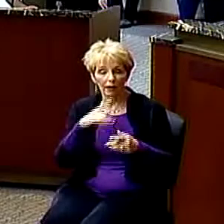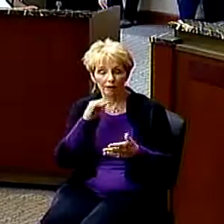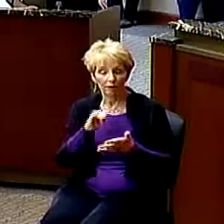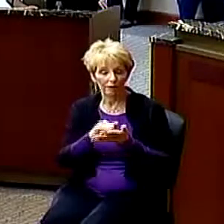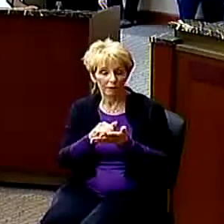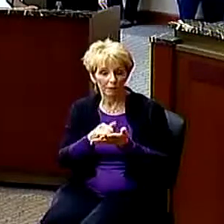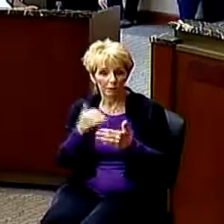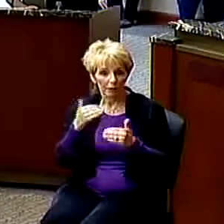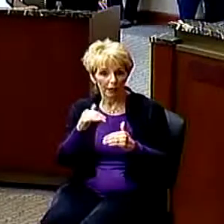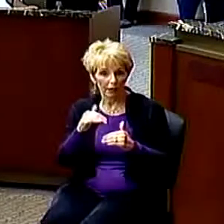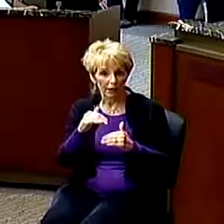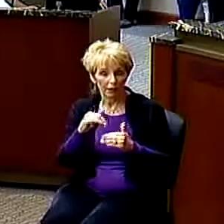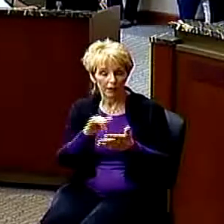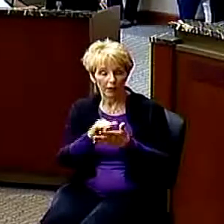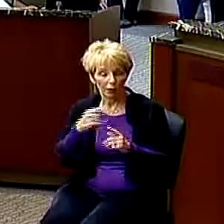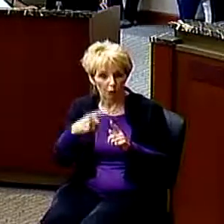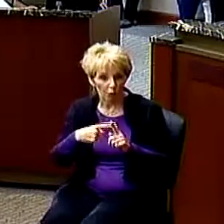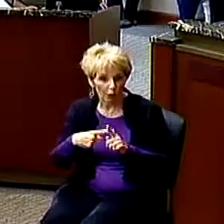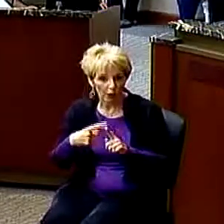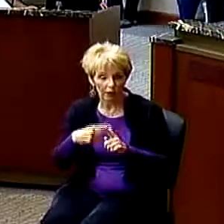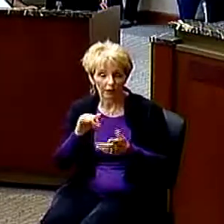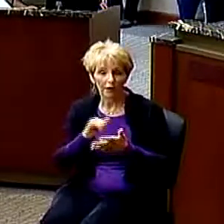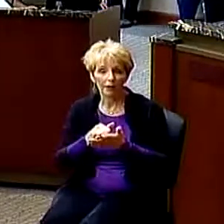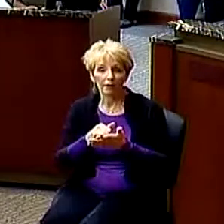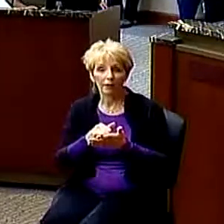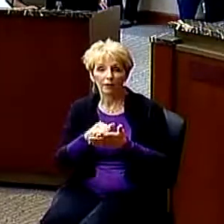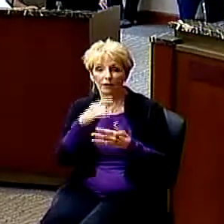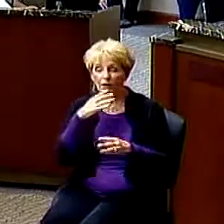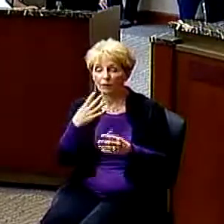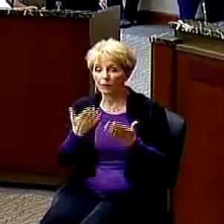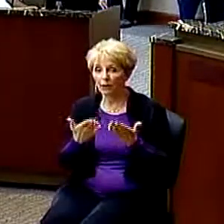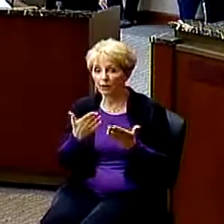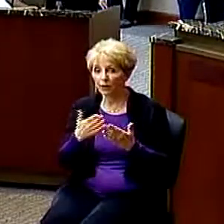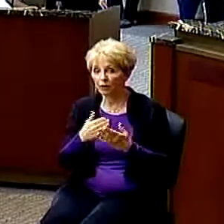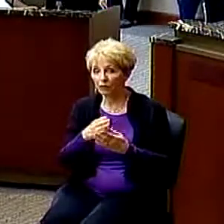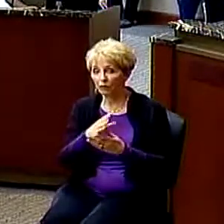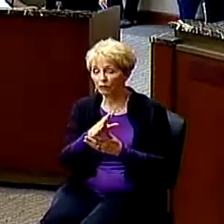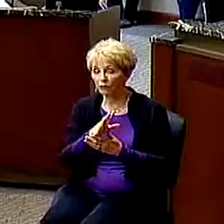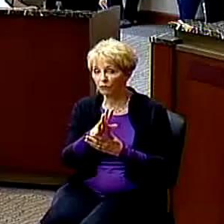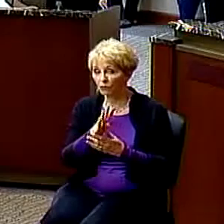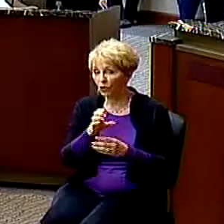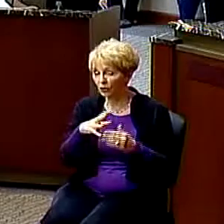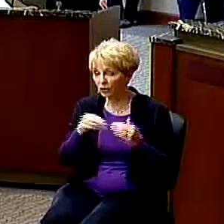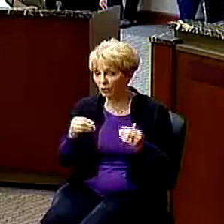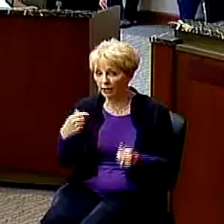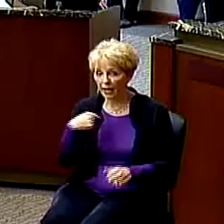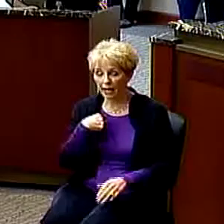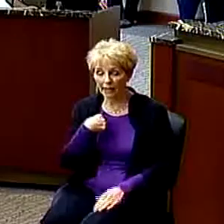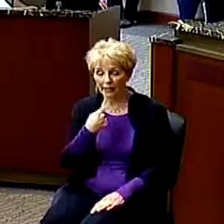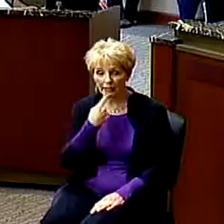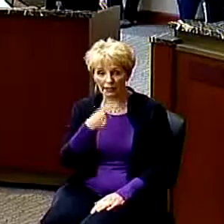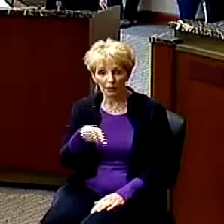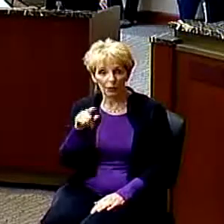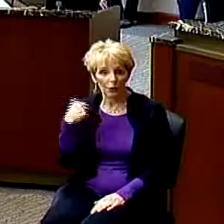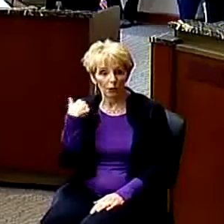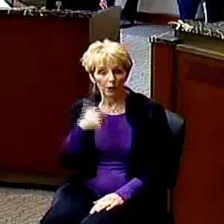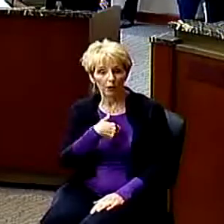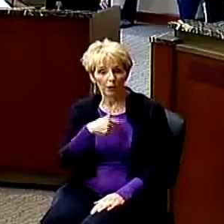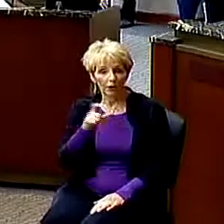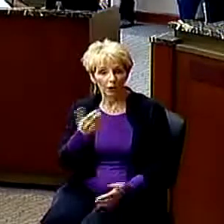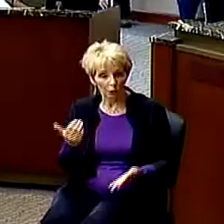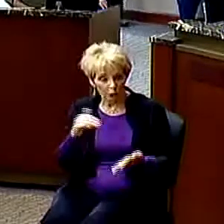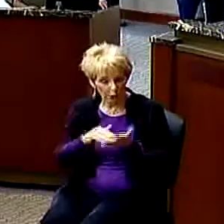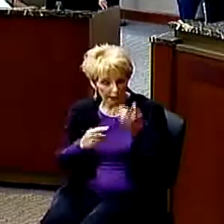the deposit and the rental, and we're talking about maybe $1,200. And I think that we need to